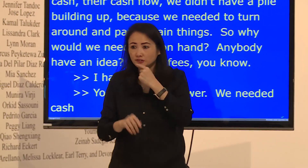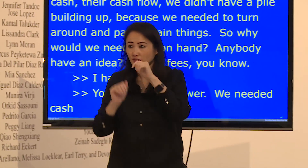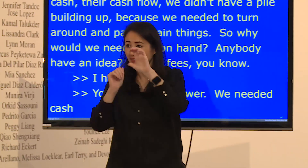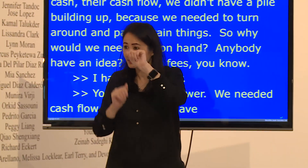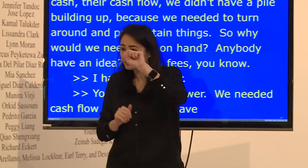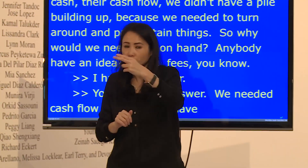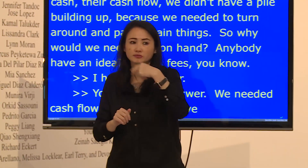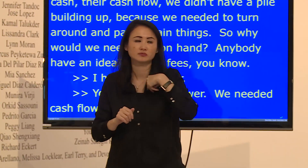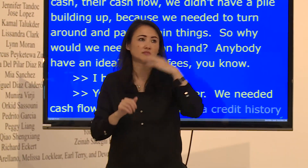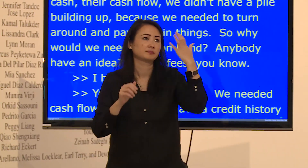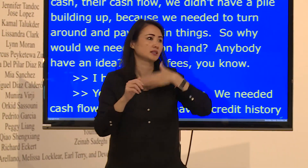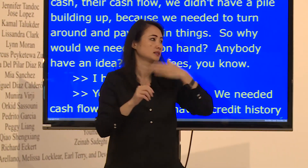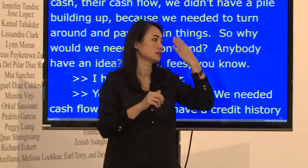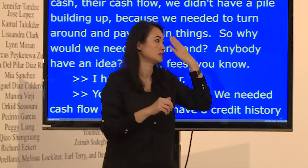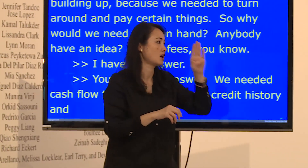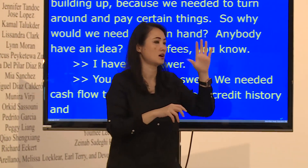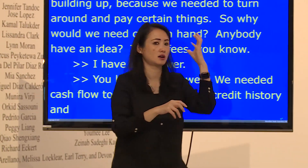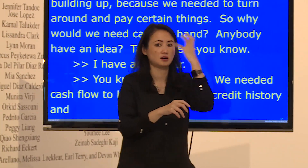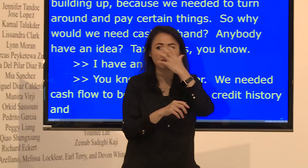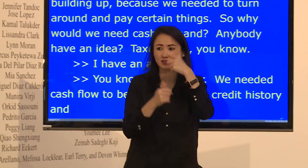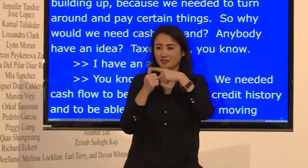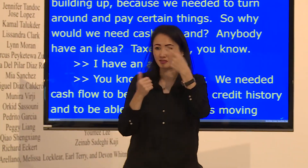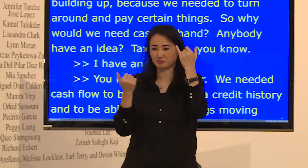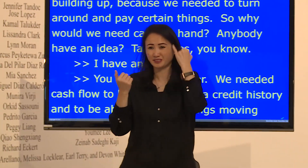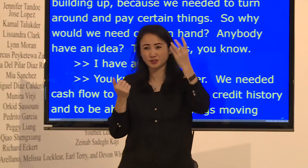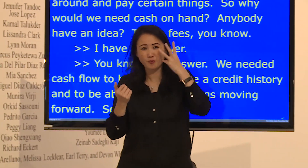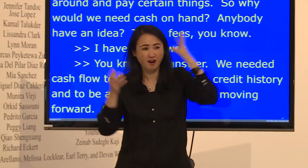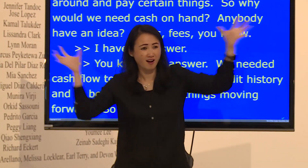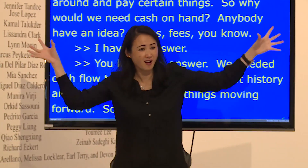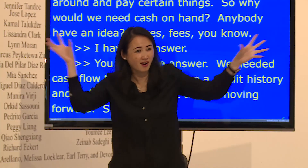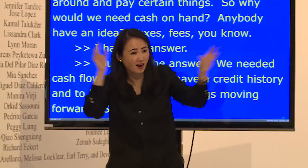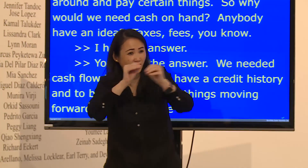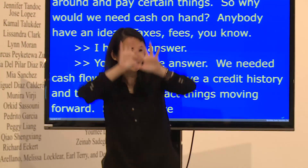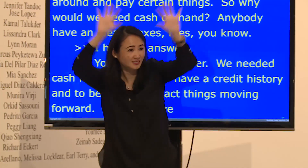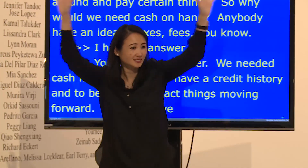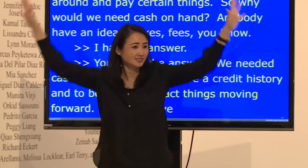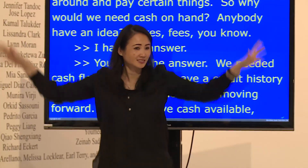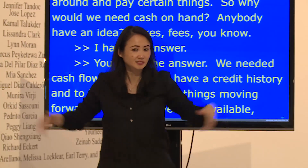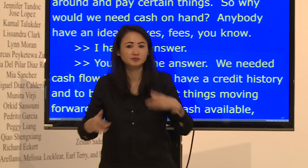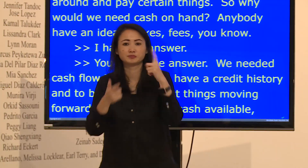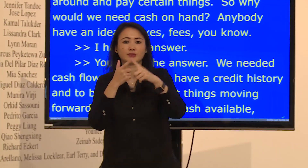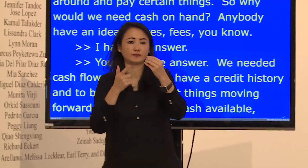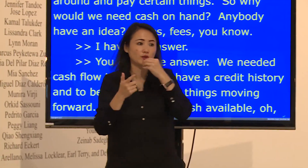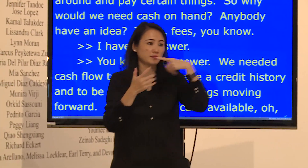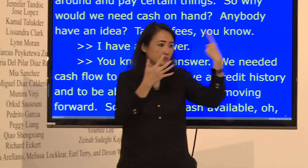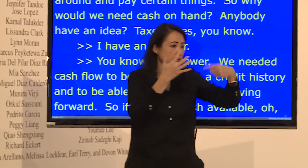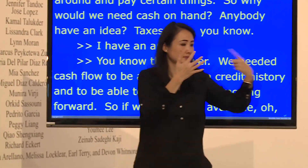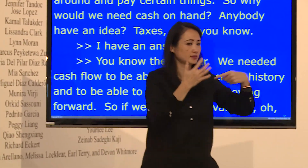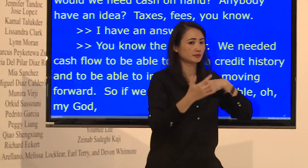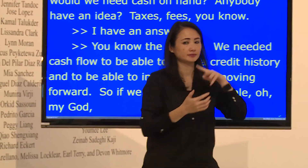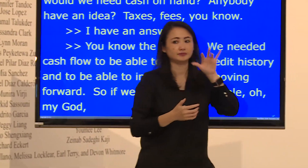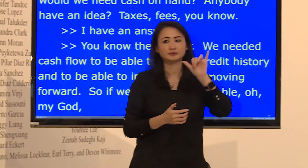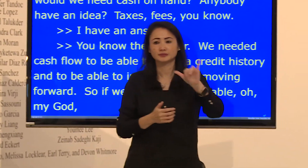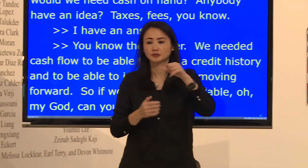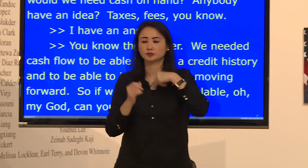cash available, oh my God, can you imagine in entirety all of the things that can be bought, the food, the equipment,